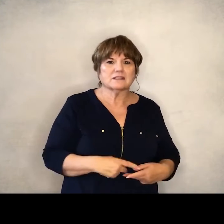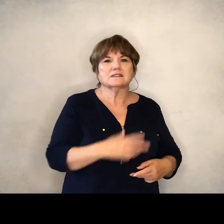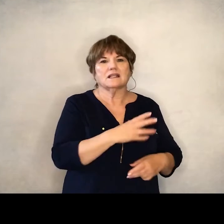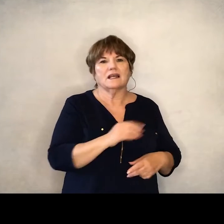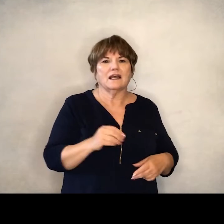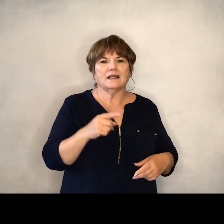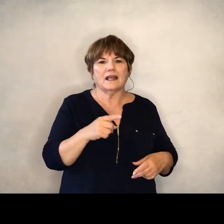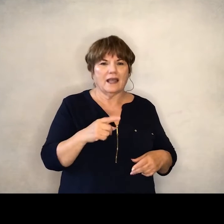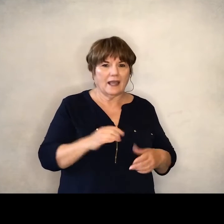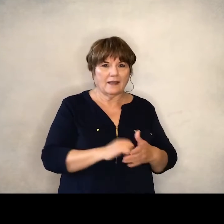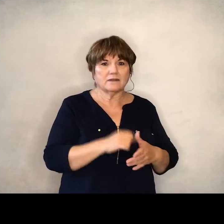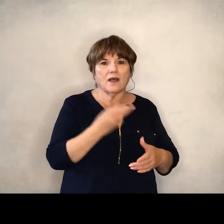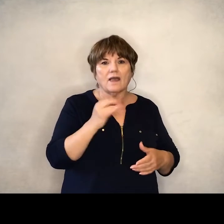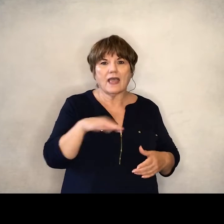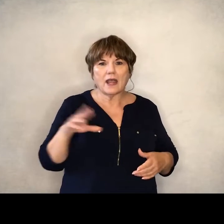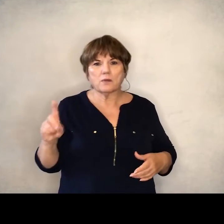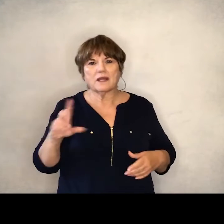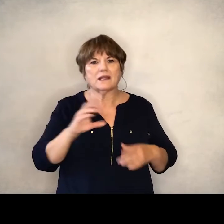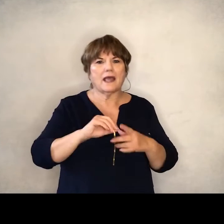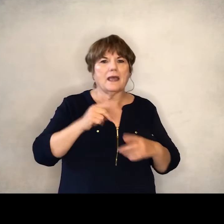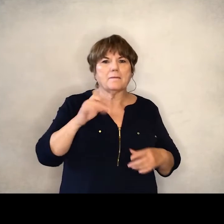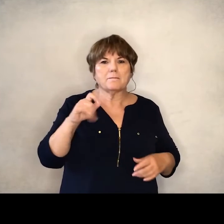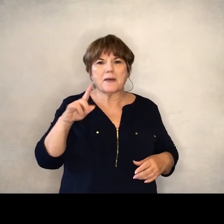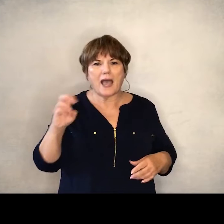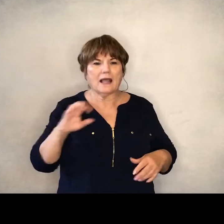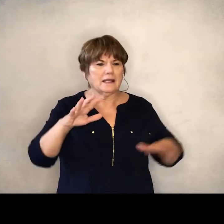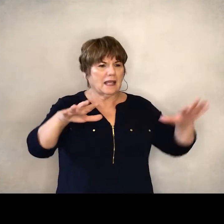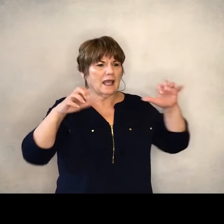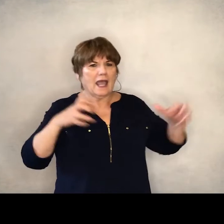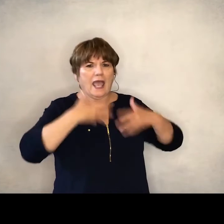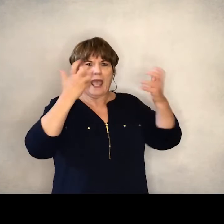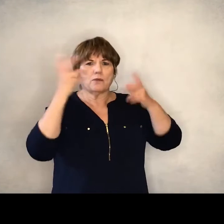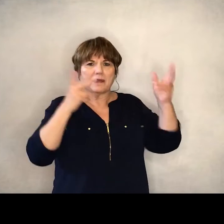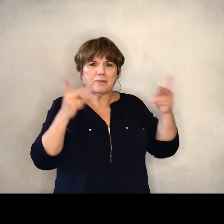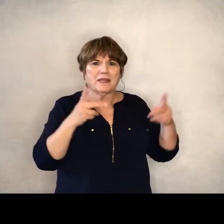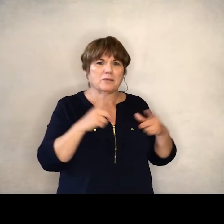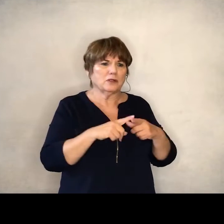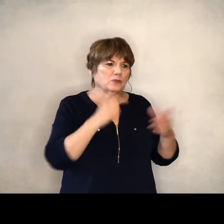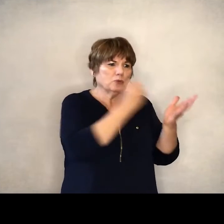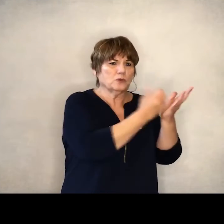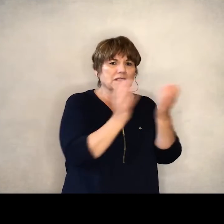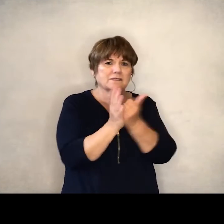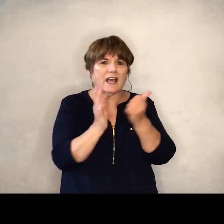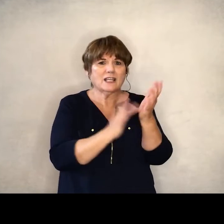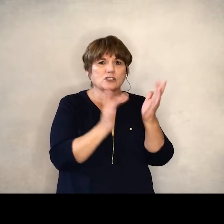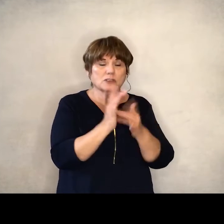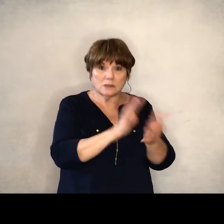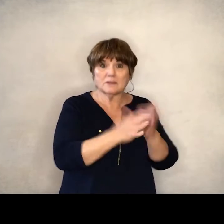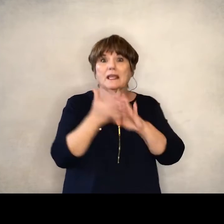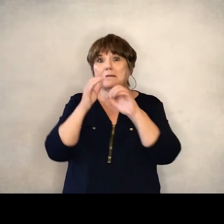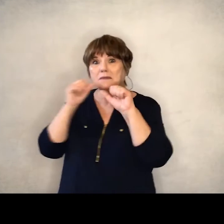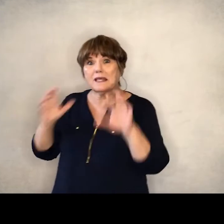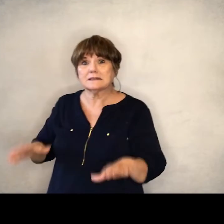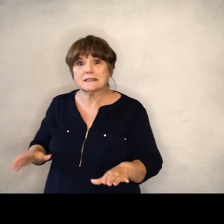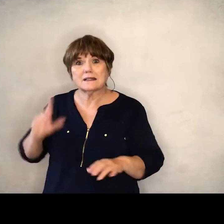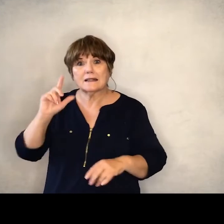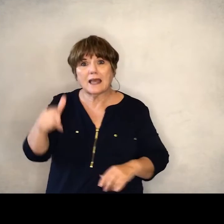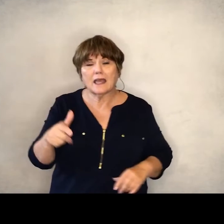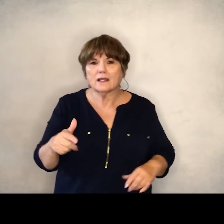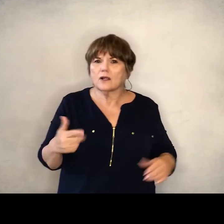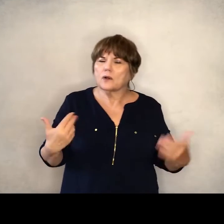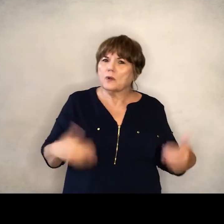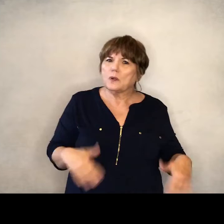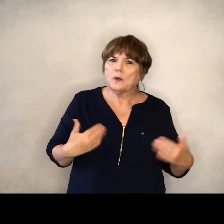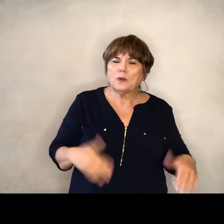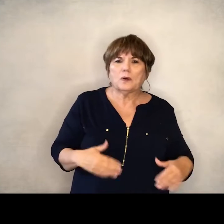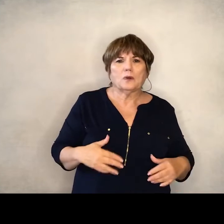bloodthirsty mob and turned it into the greatest blessing of all time. And there's no telling what God can do